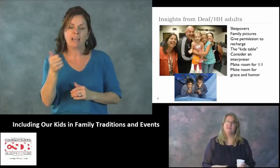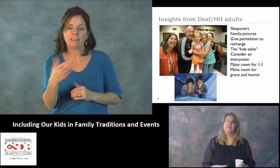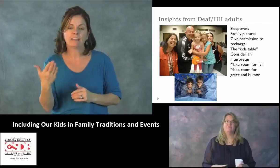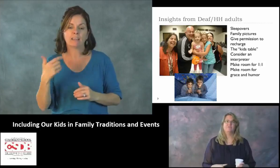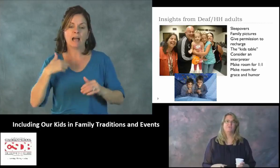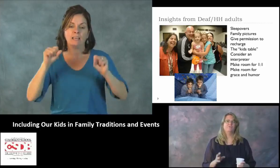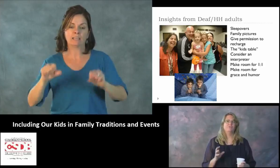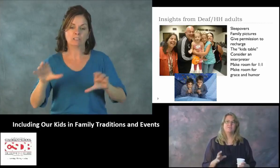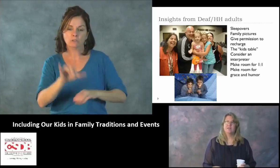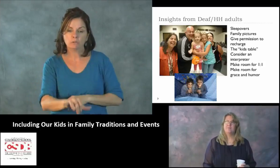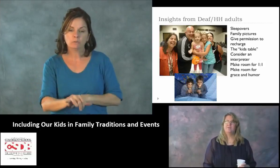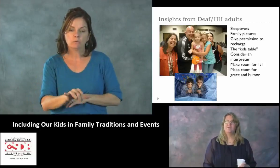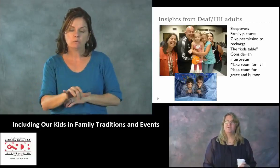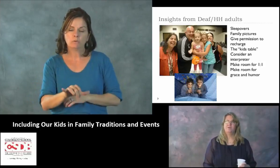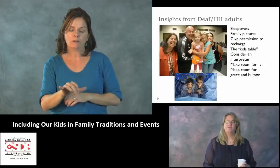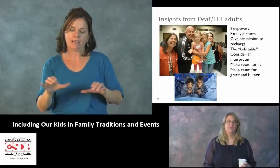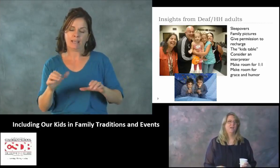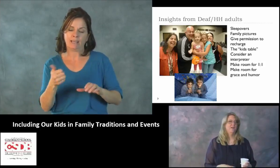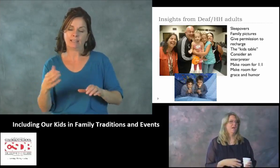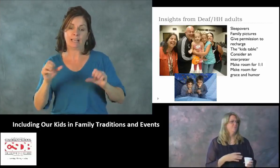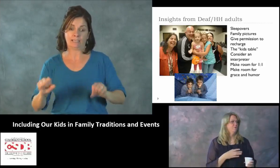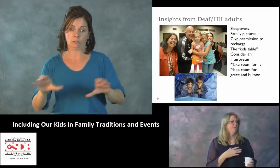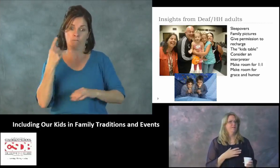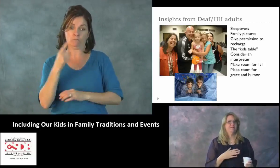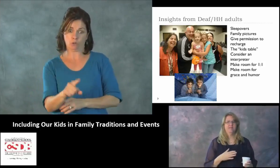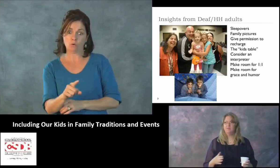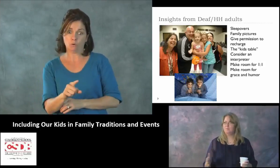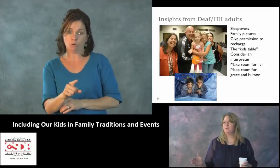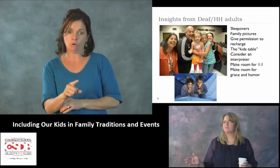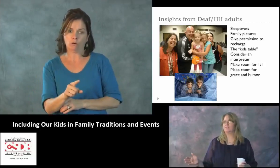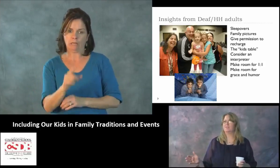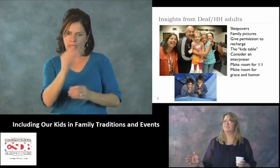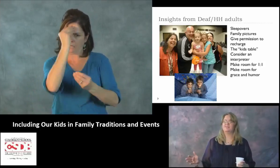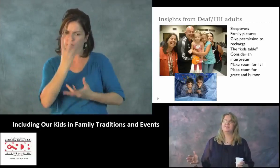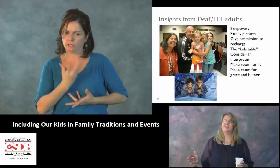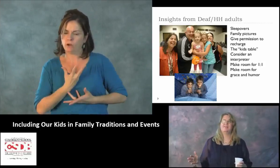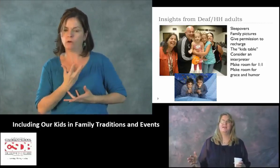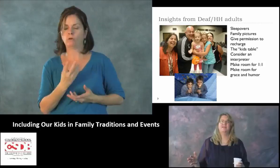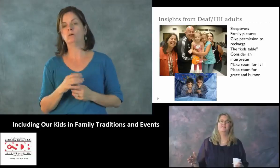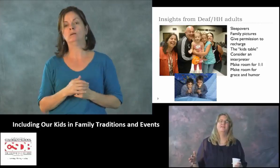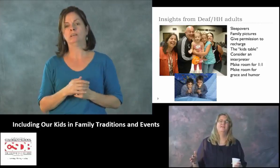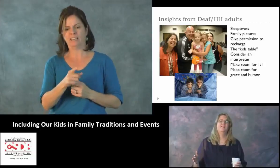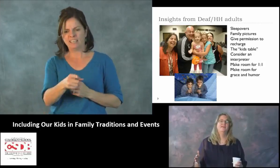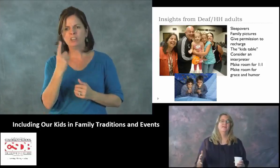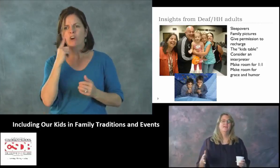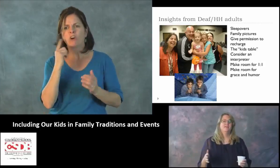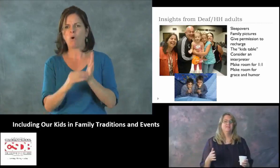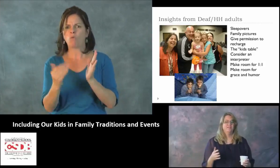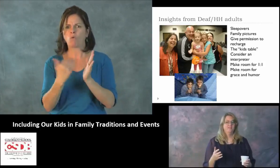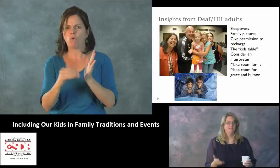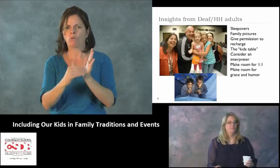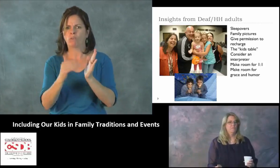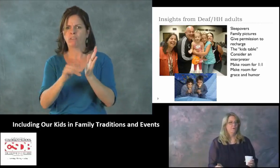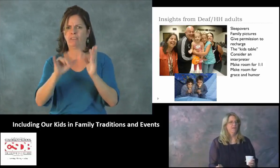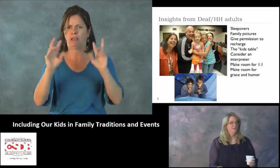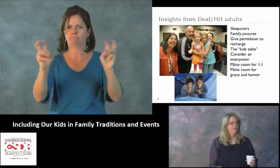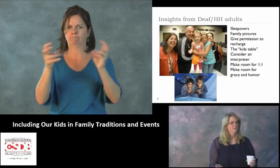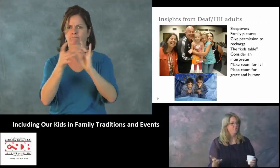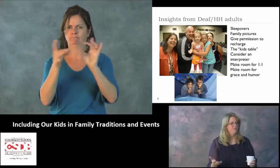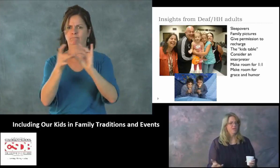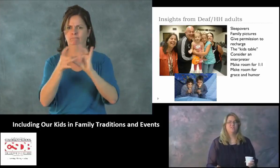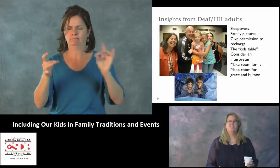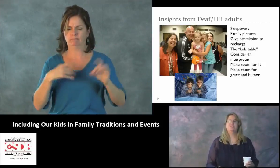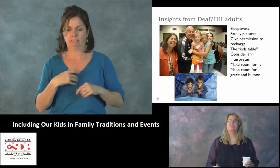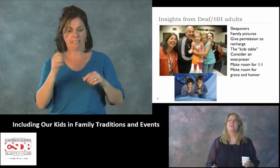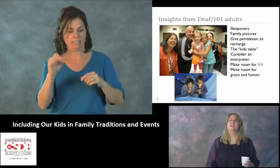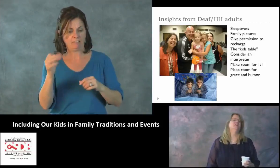anything I can do for you, just let me know. And after about the 10th person to say that, the little boy,